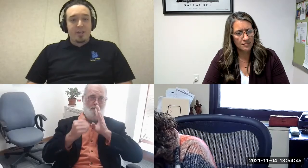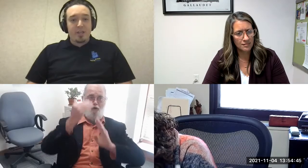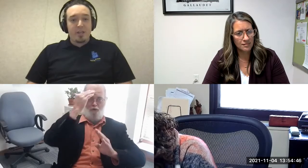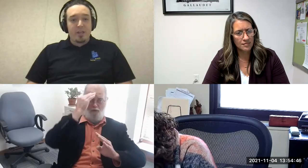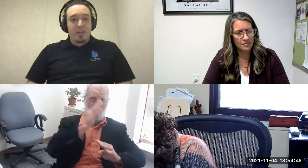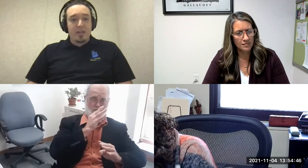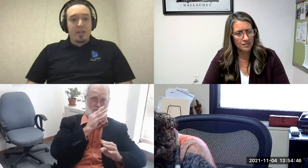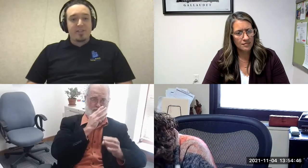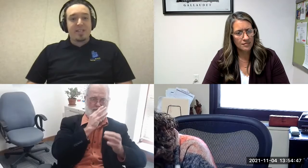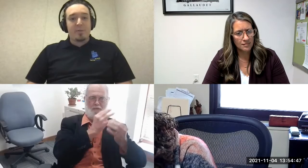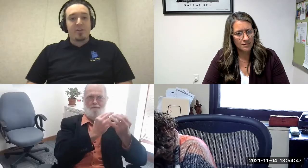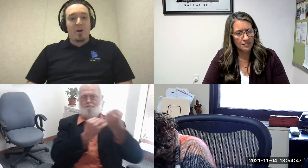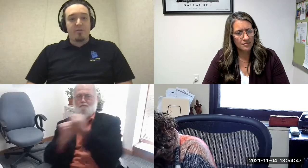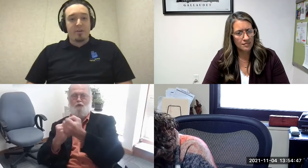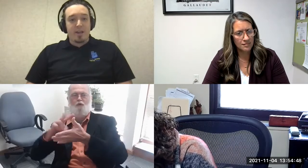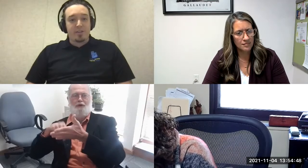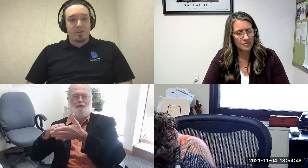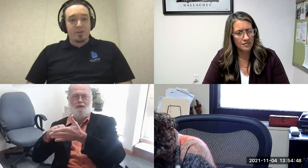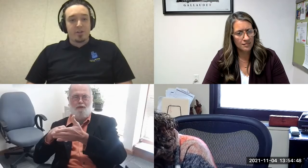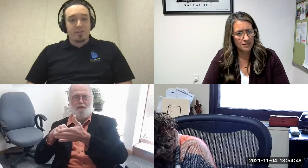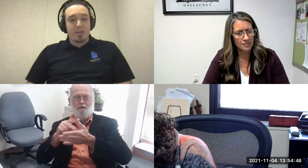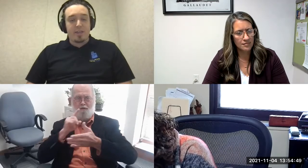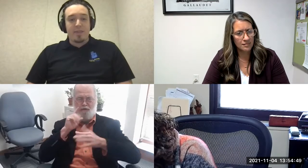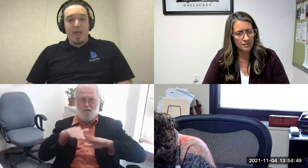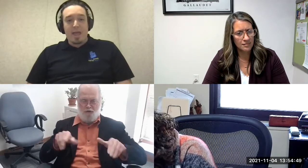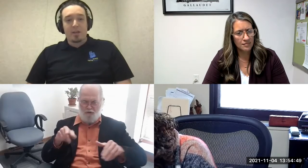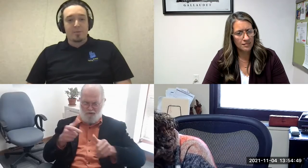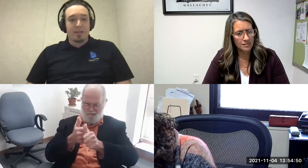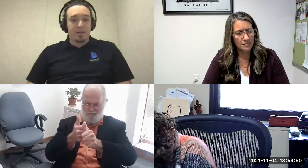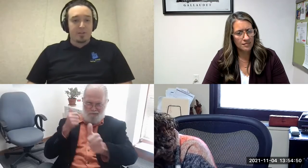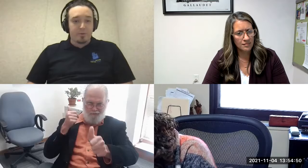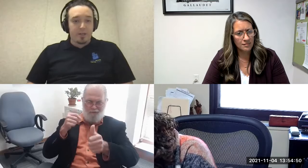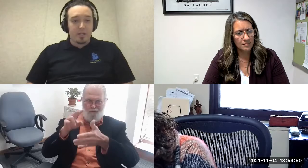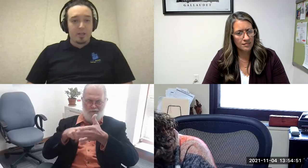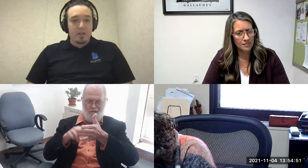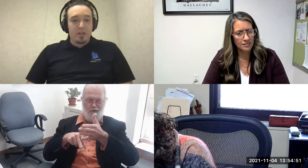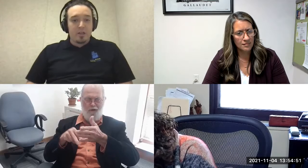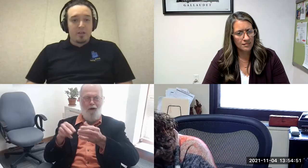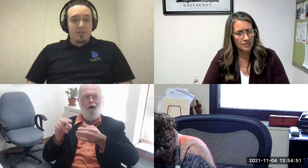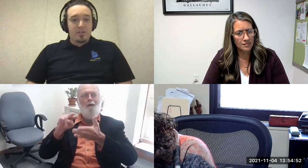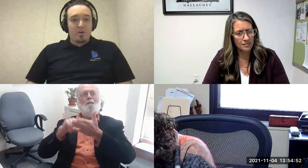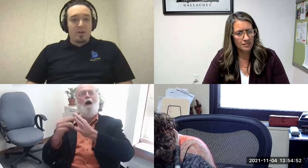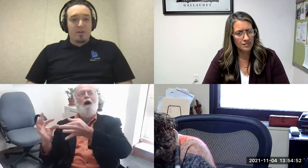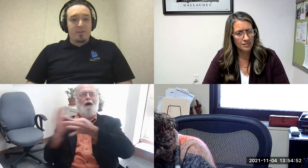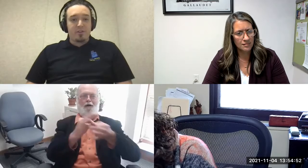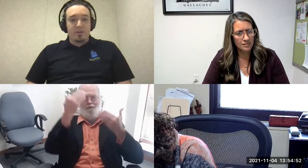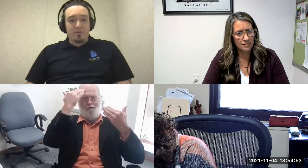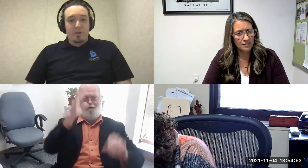literacy is established on phonetic structures, and that comes back down to the reading. So if the children aren't